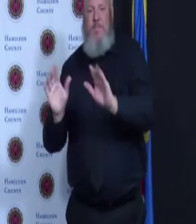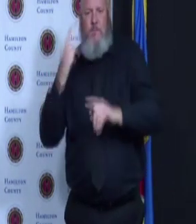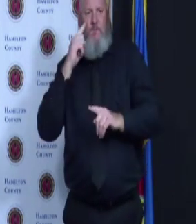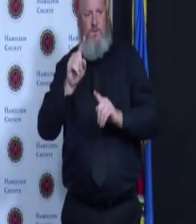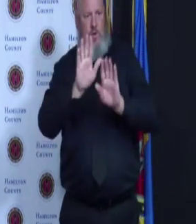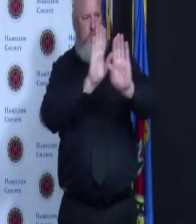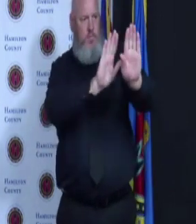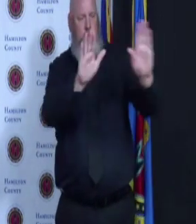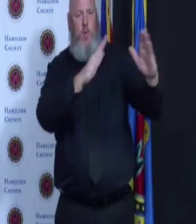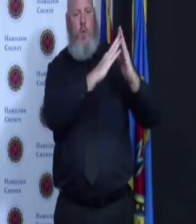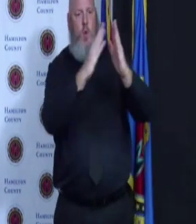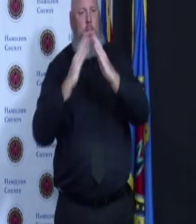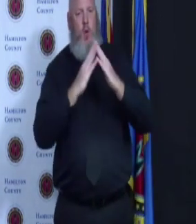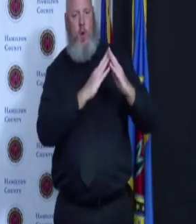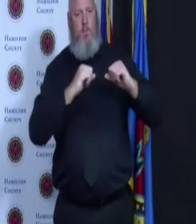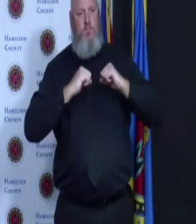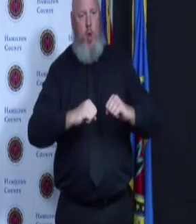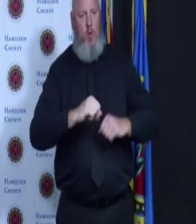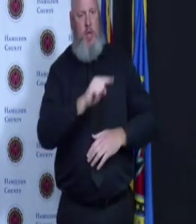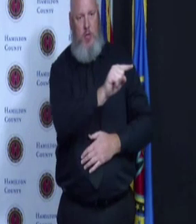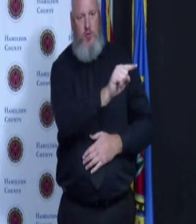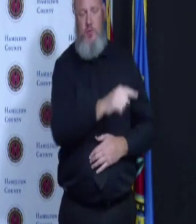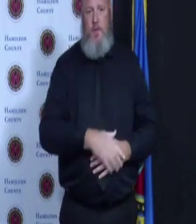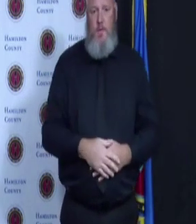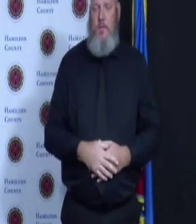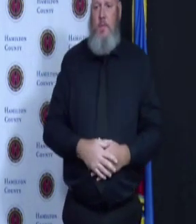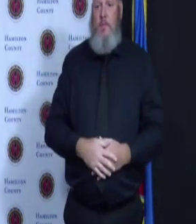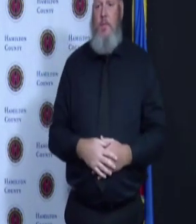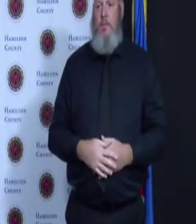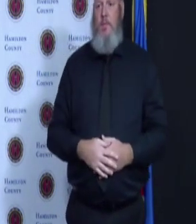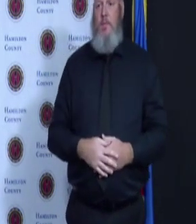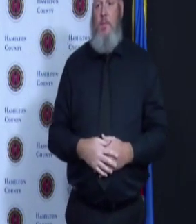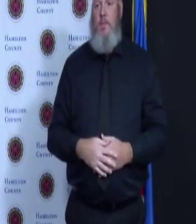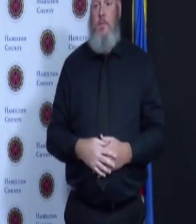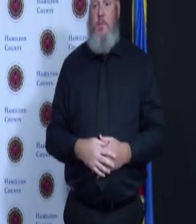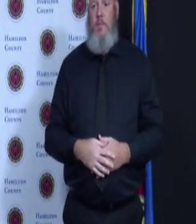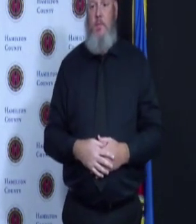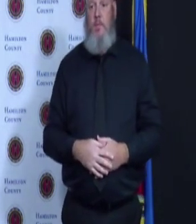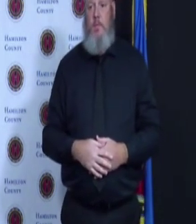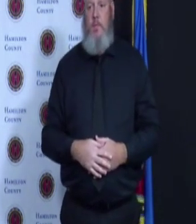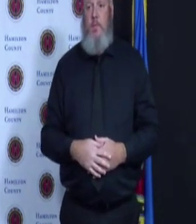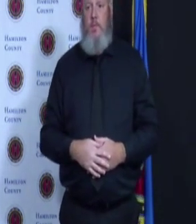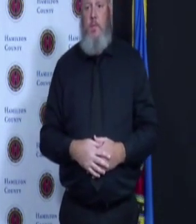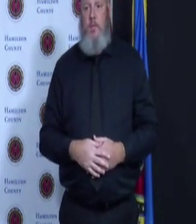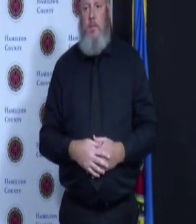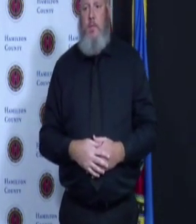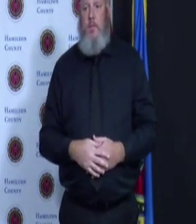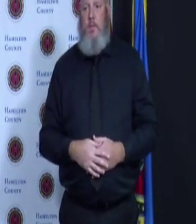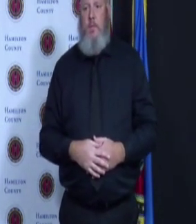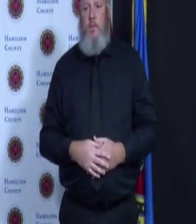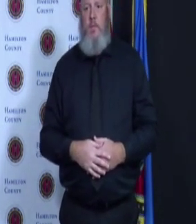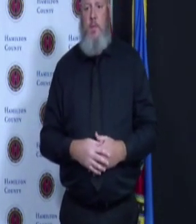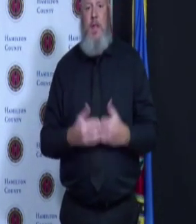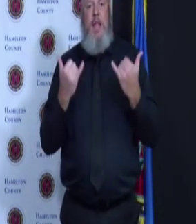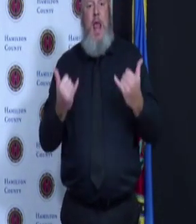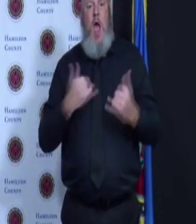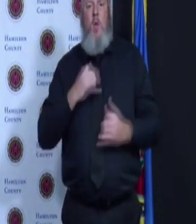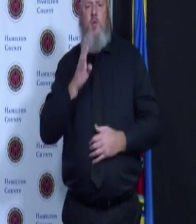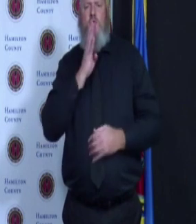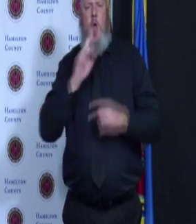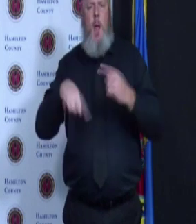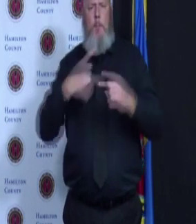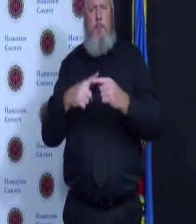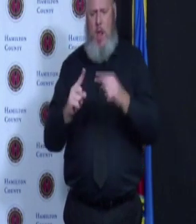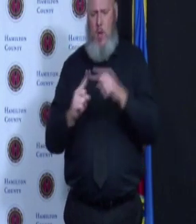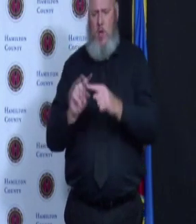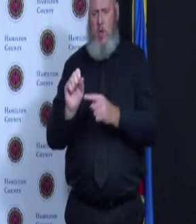workforce. Lastly, I wanted to discuss the surge capacity of our region. As mentioned in previous press conferences, our